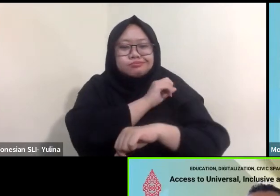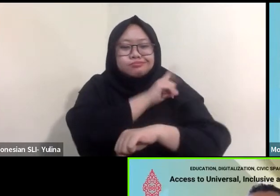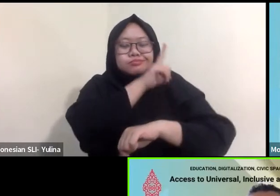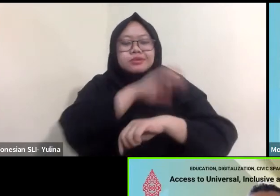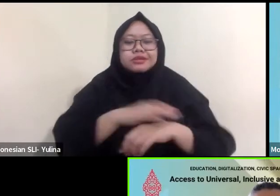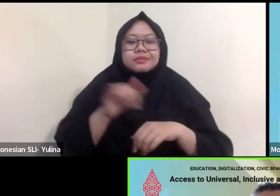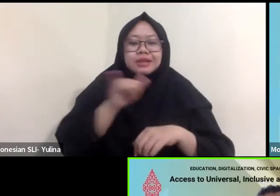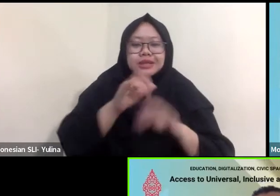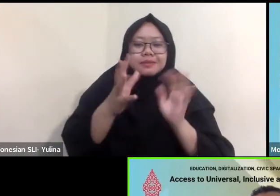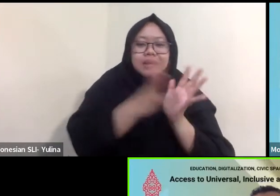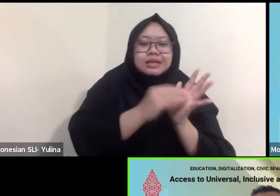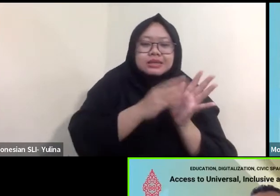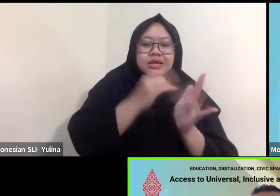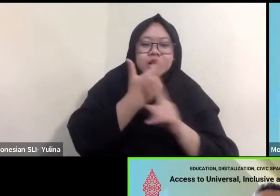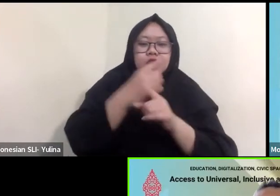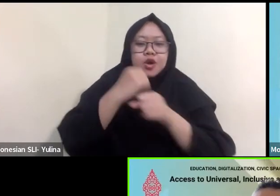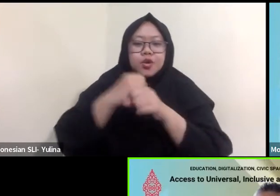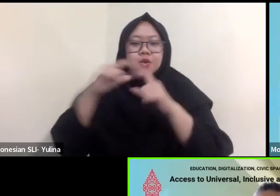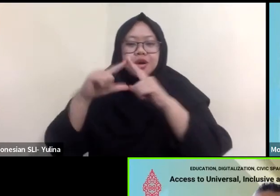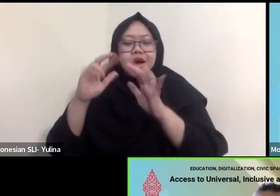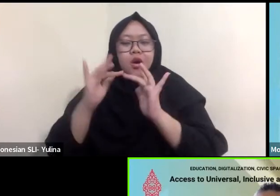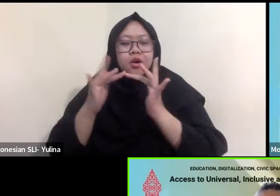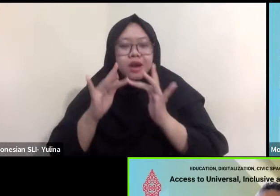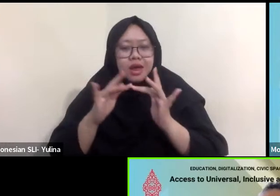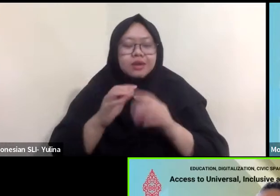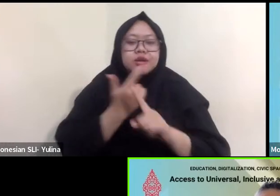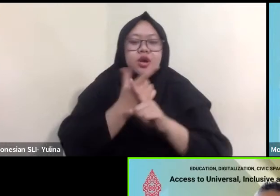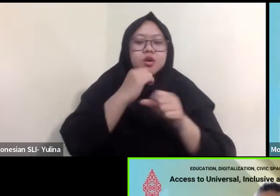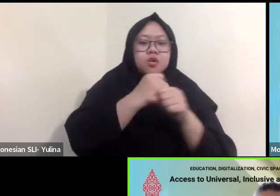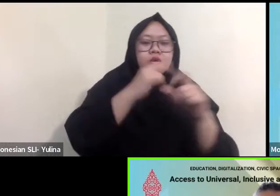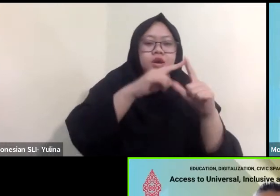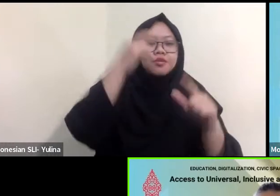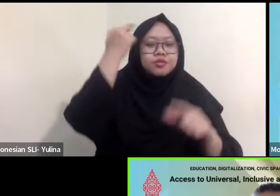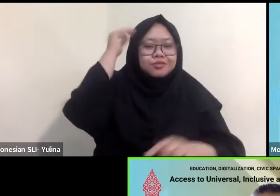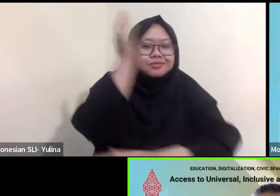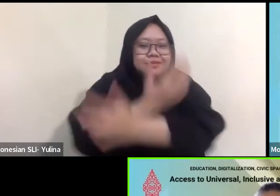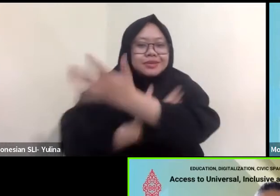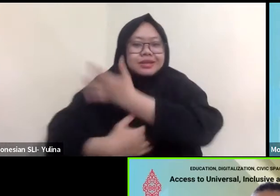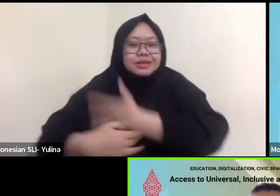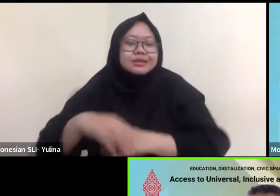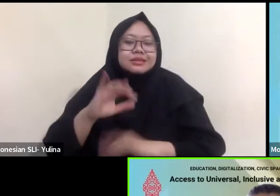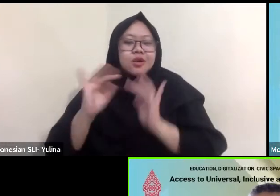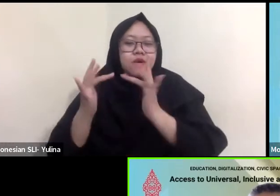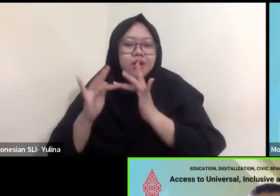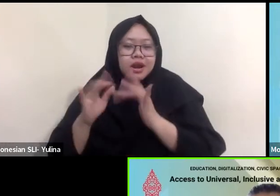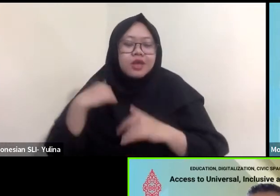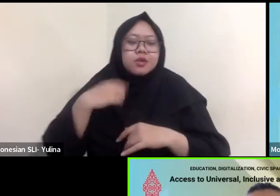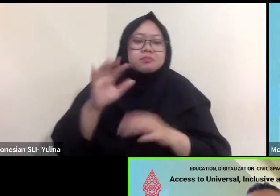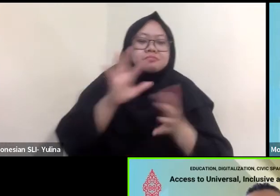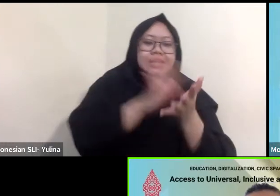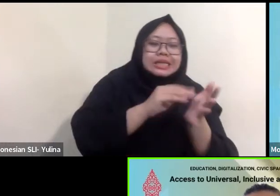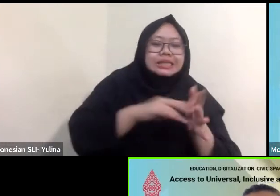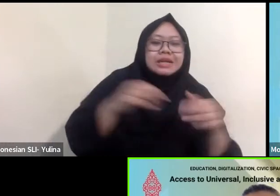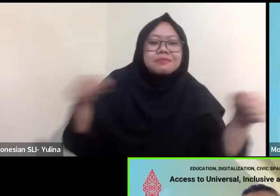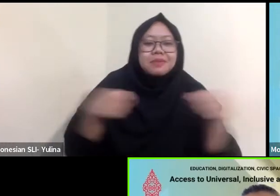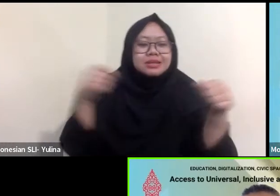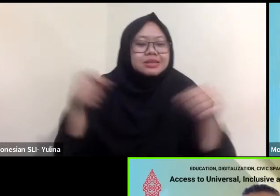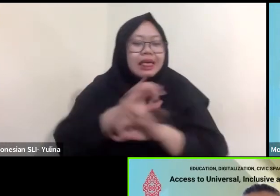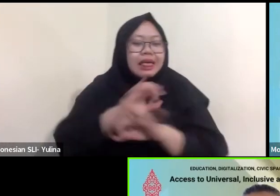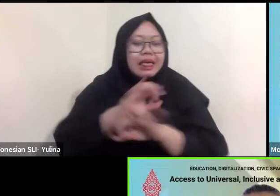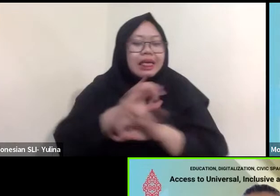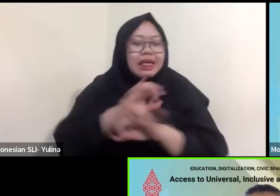cooking skills. YouTube can be a valuable resource if used wisely. So I think those elements of moderation,